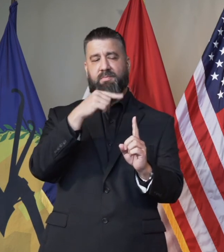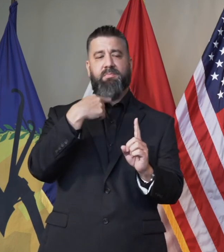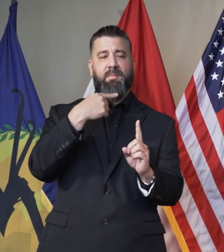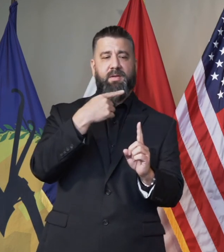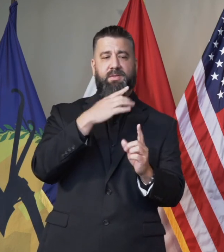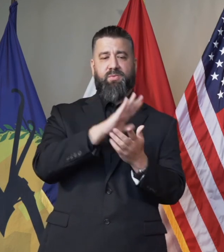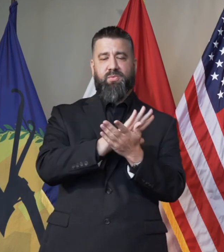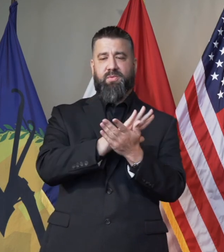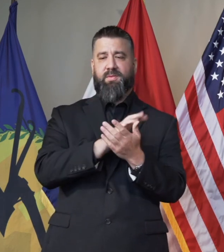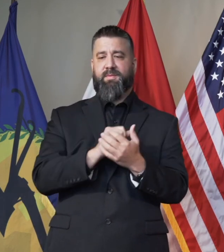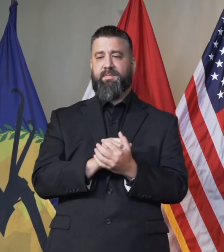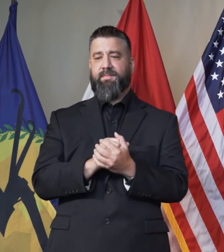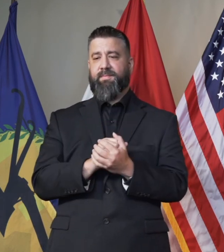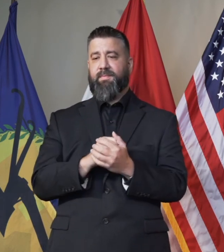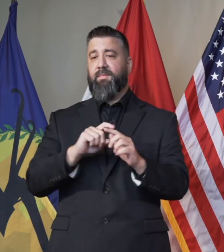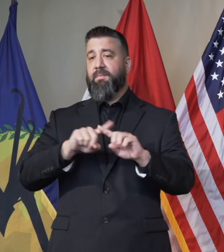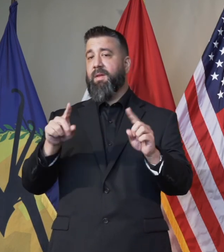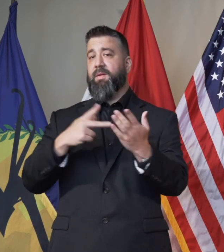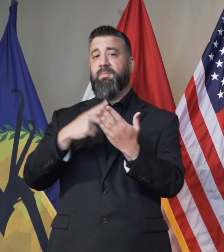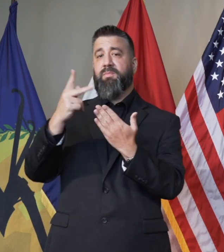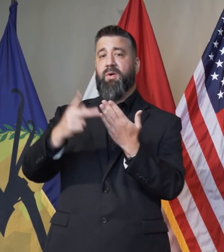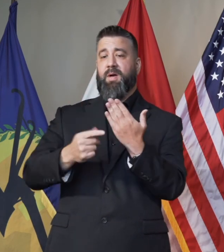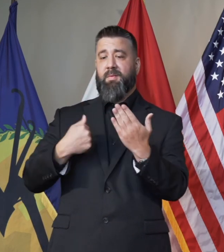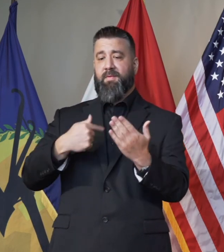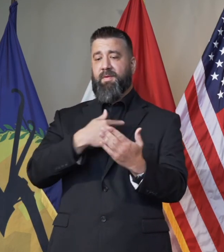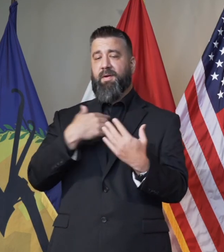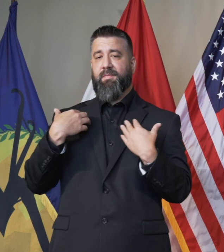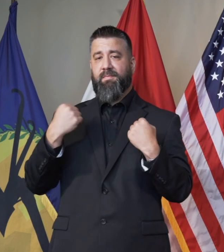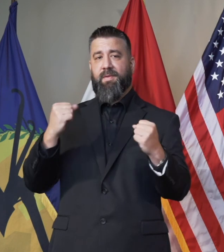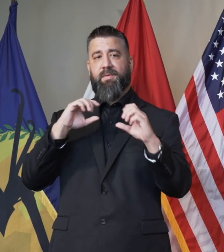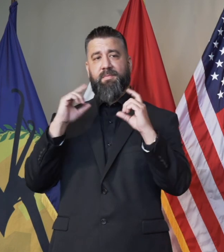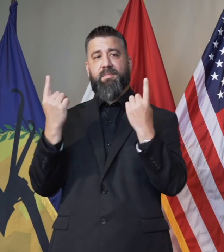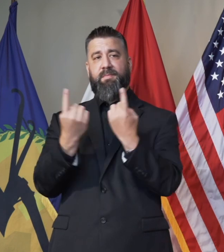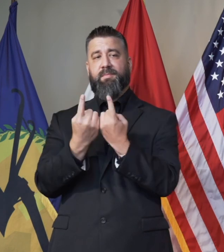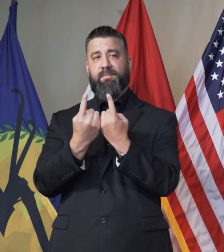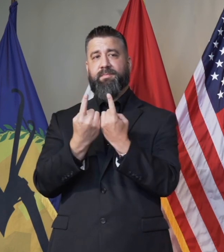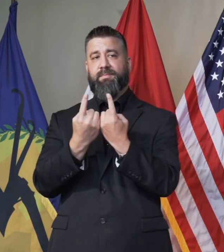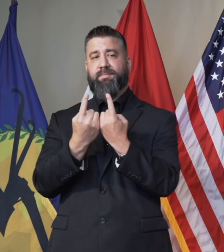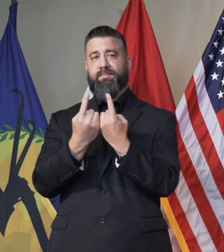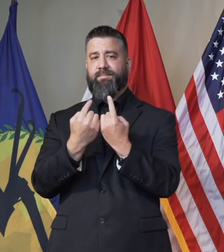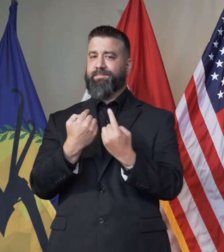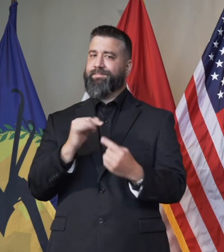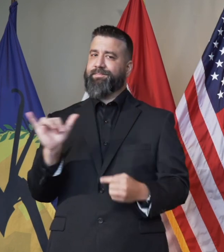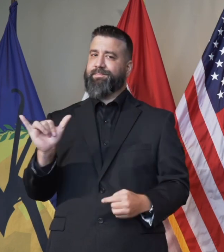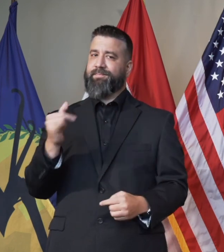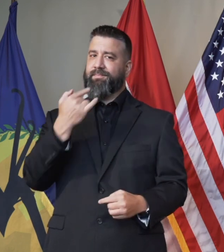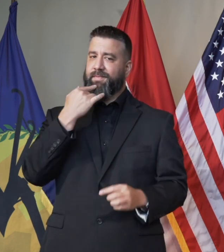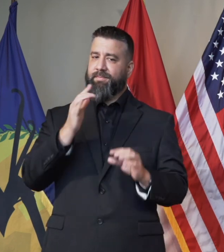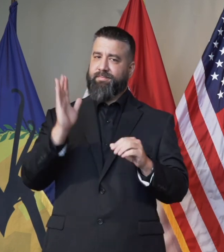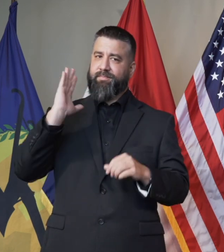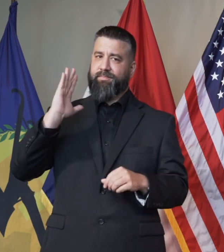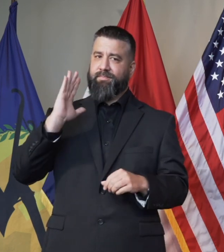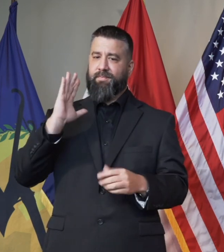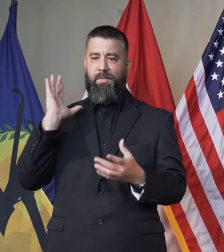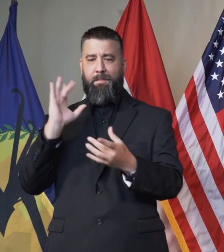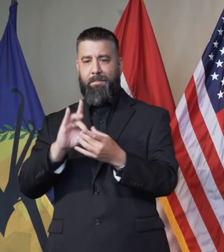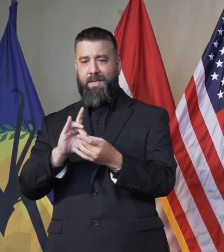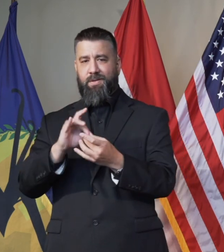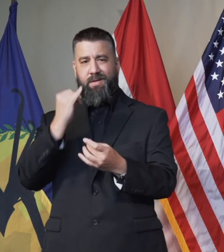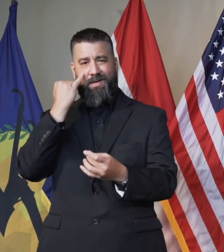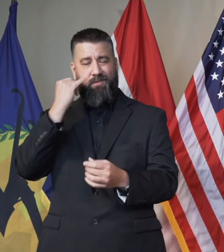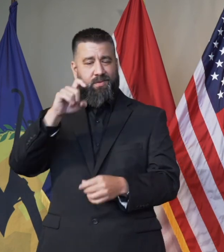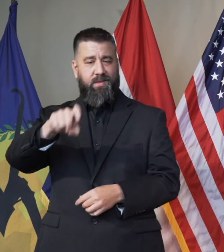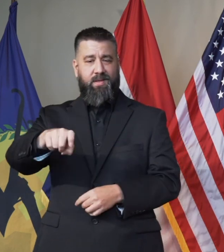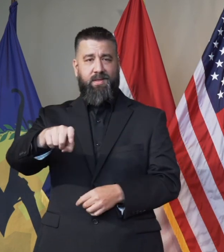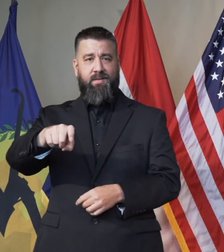public schools. But the programming of our county health department, as I've said from the beginning, is based on need. And if there are